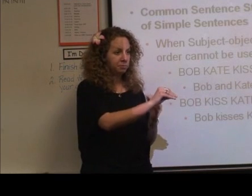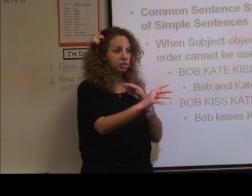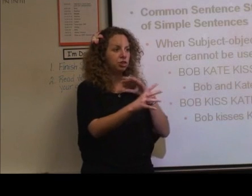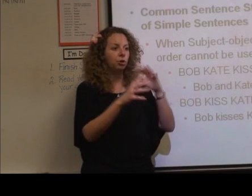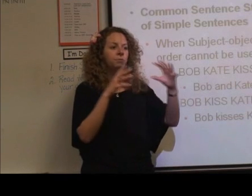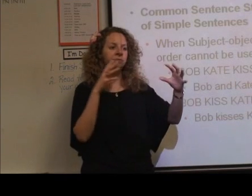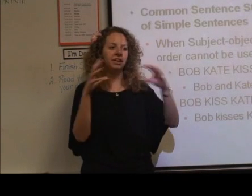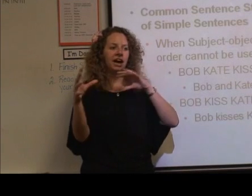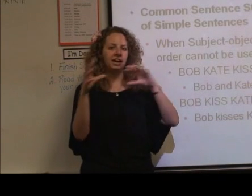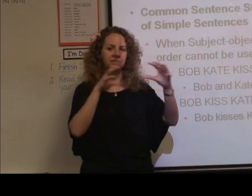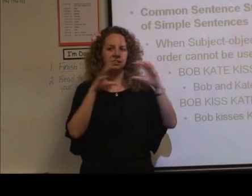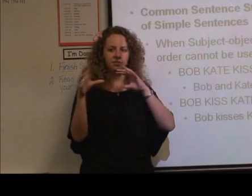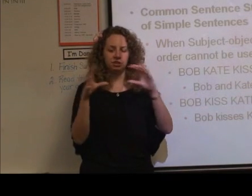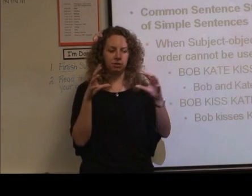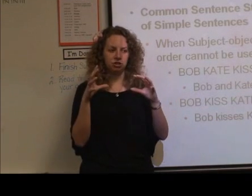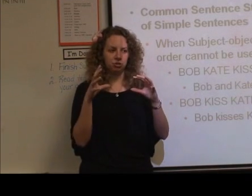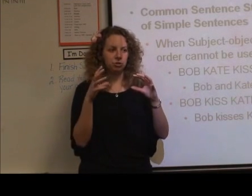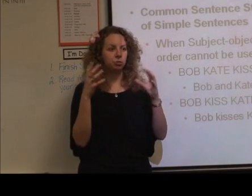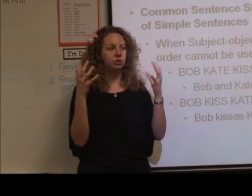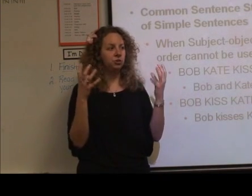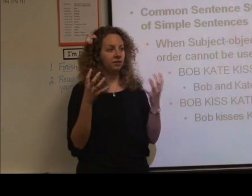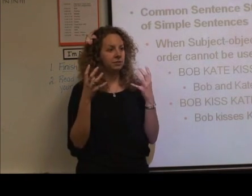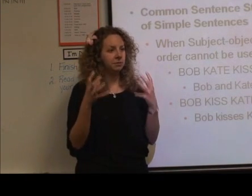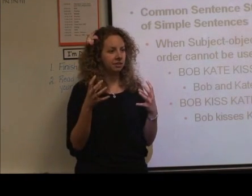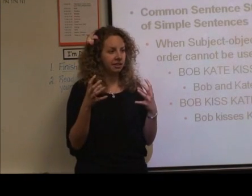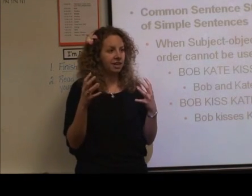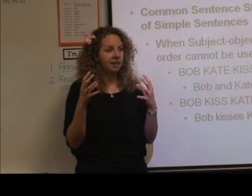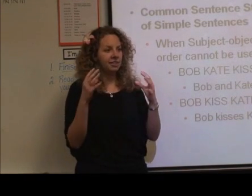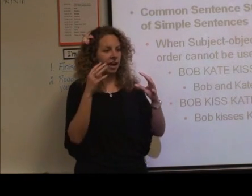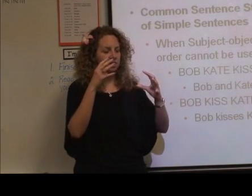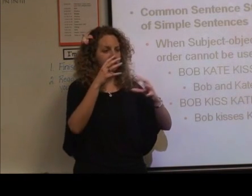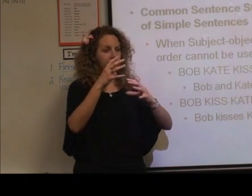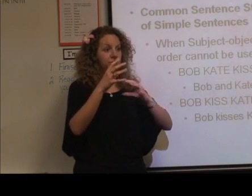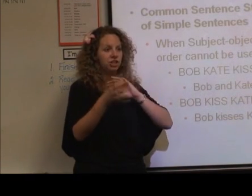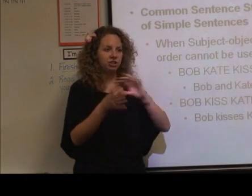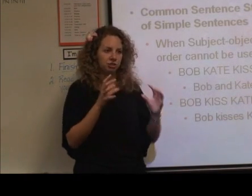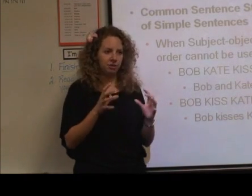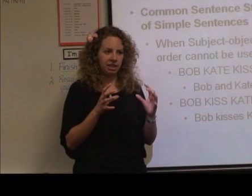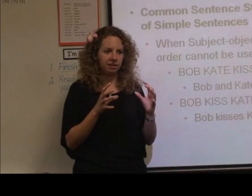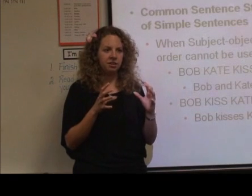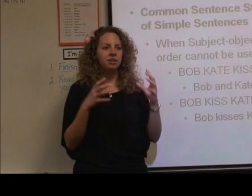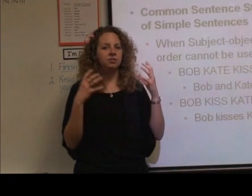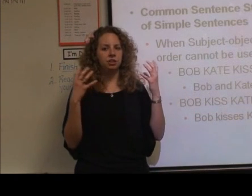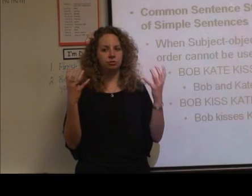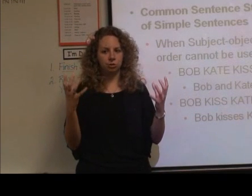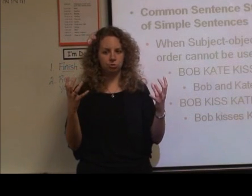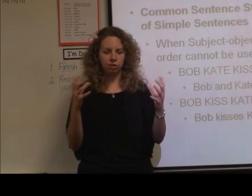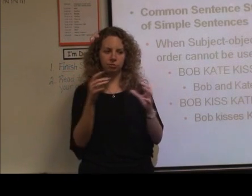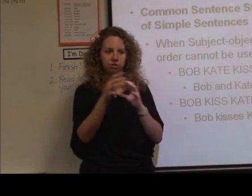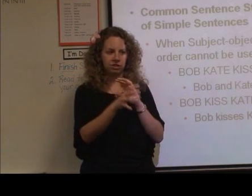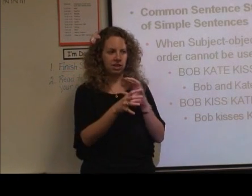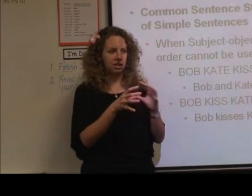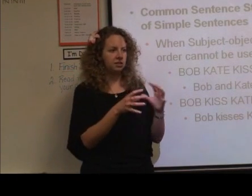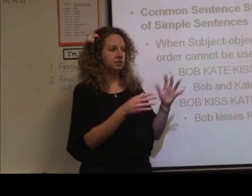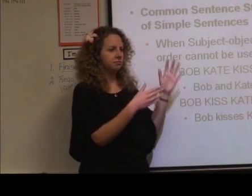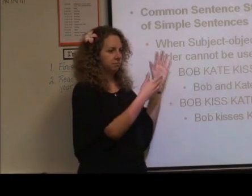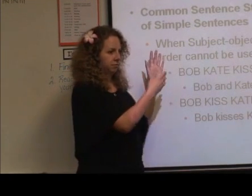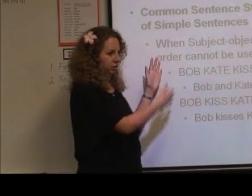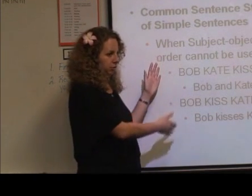and so it adds a different dimension to it. So when you have something like that, that actually would change the meaning, then you don't do it, you would just sign it the way